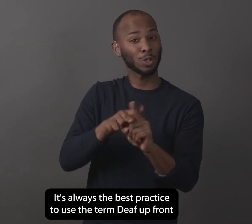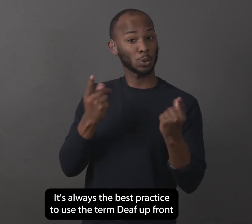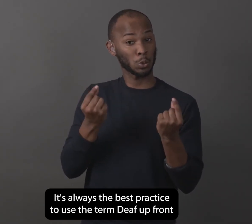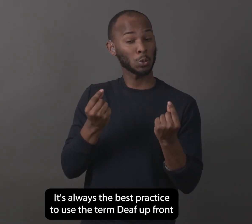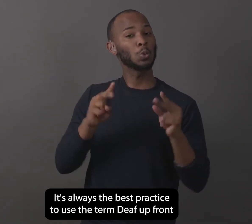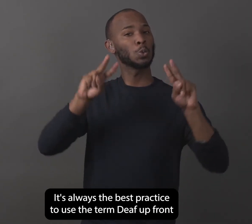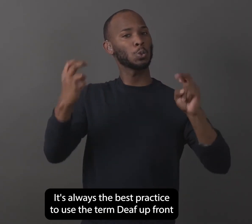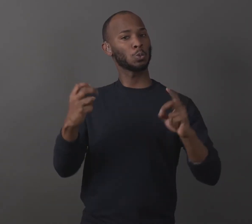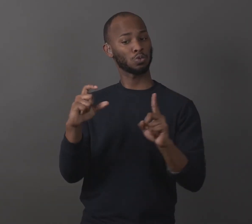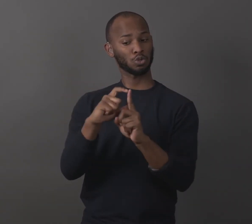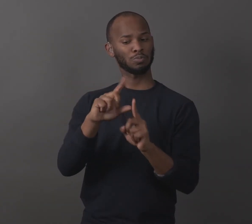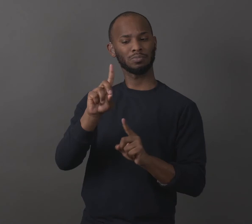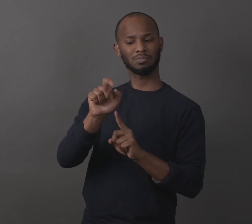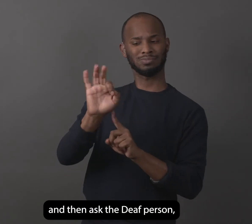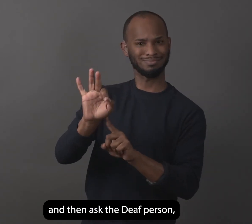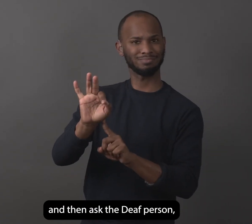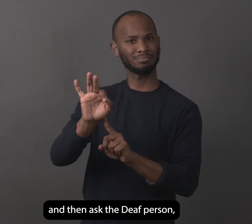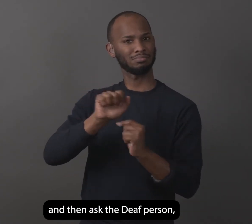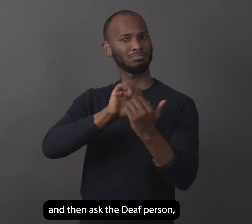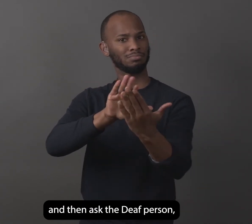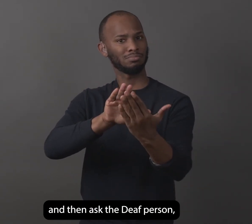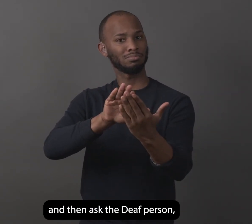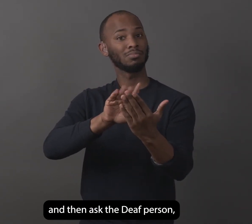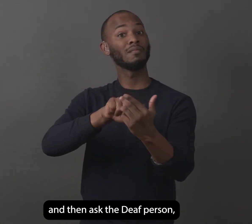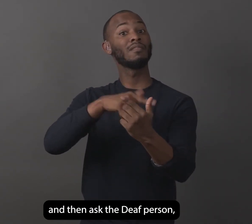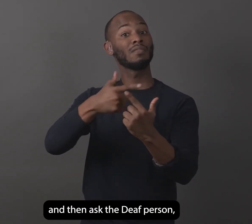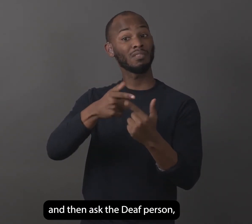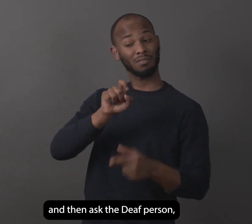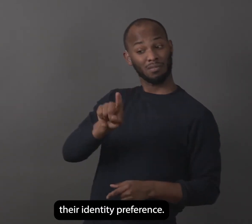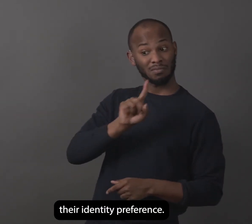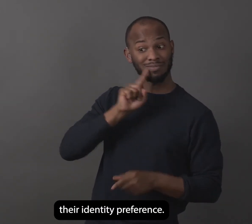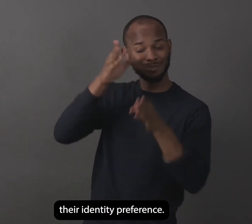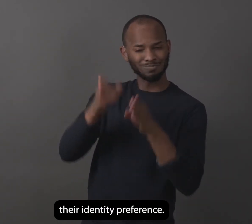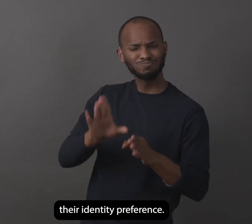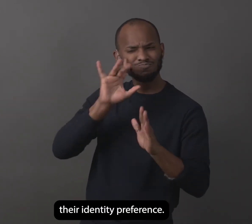deaf up front, and then ask the deaf person their identity preference.